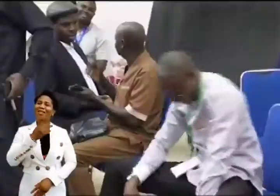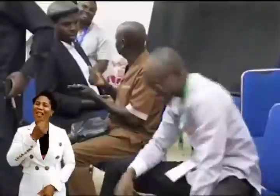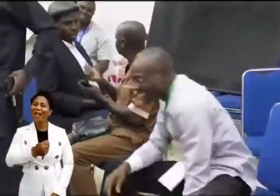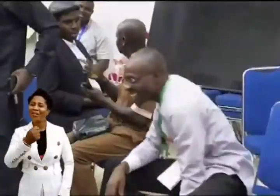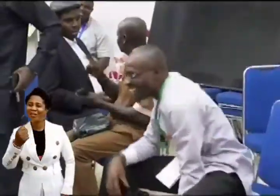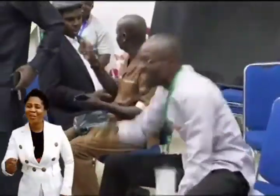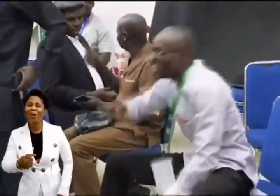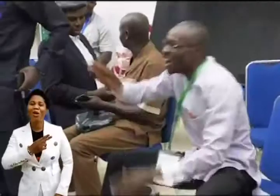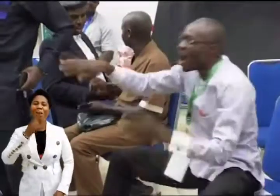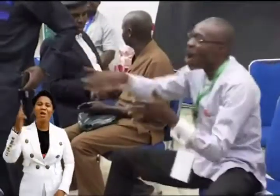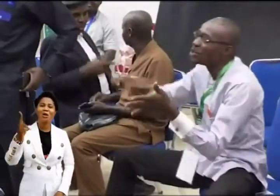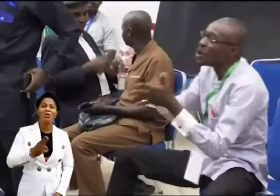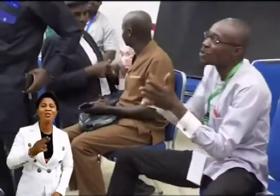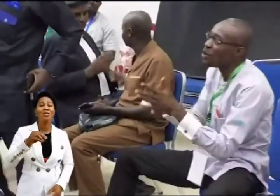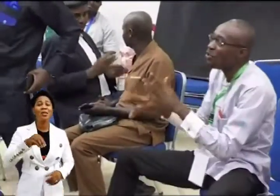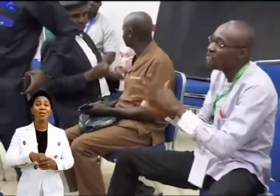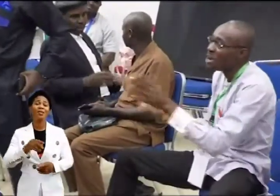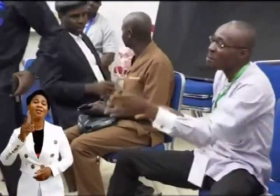persons.